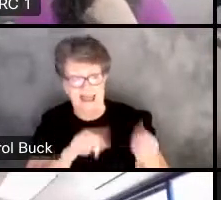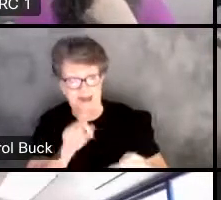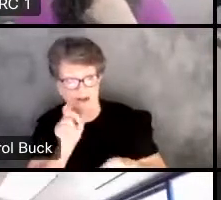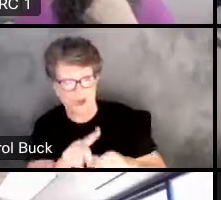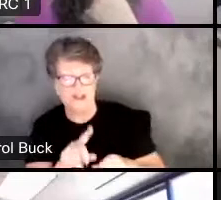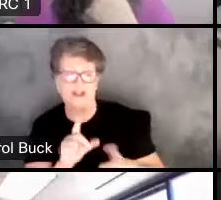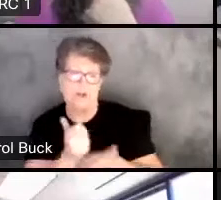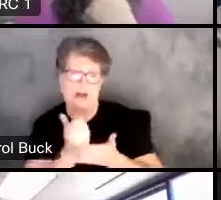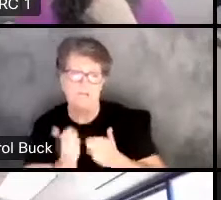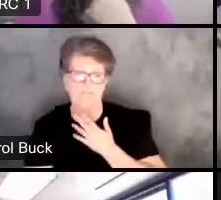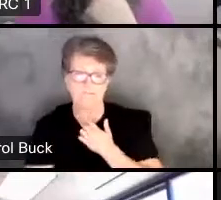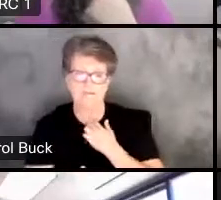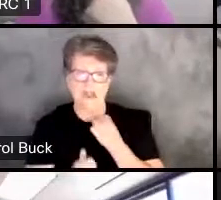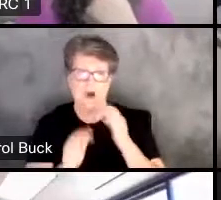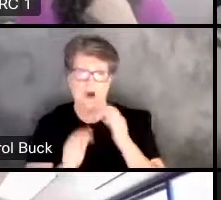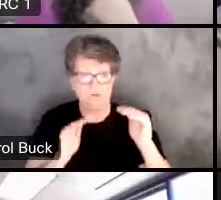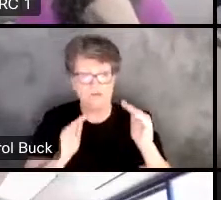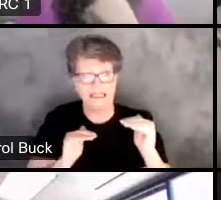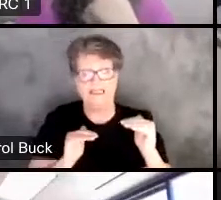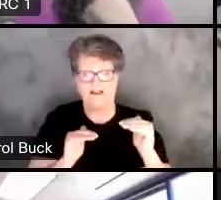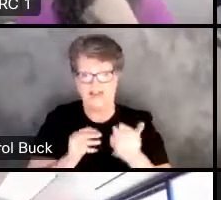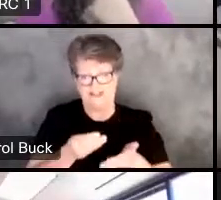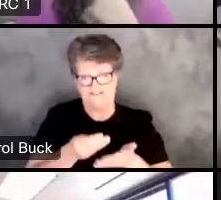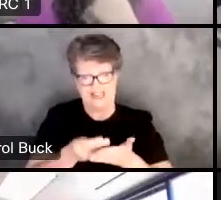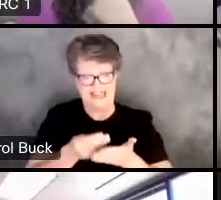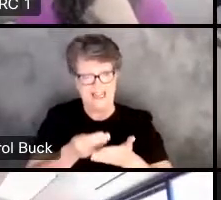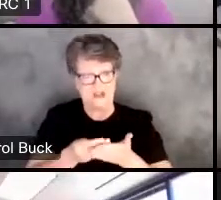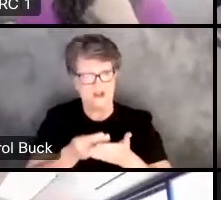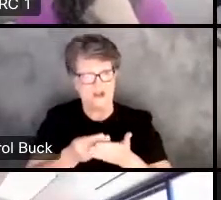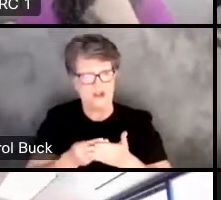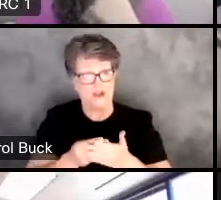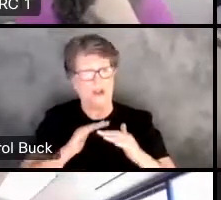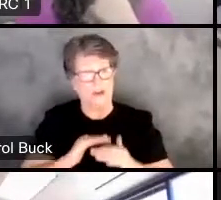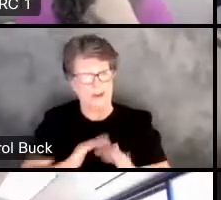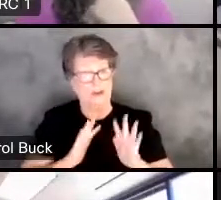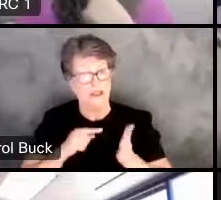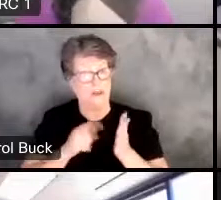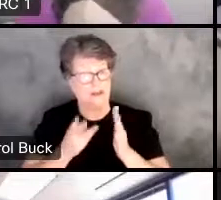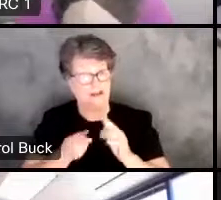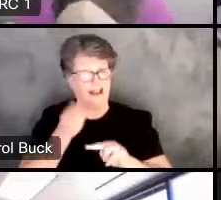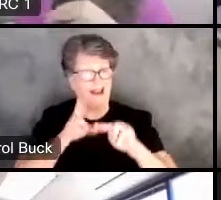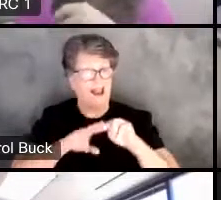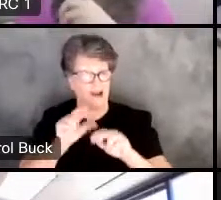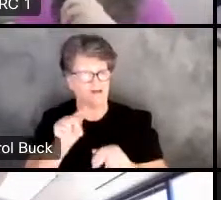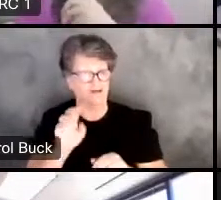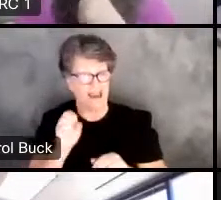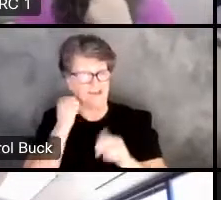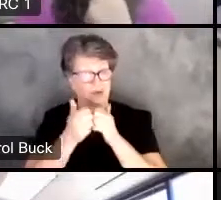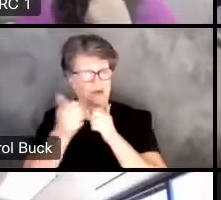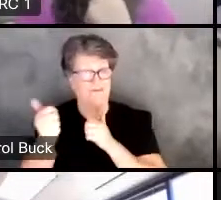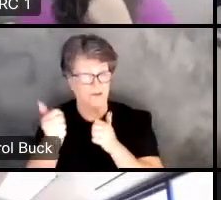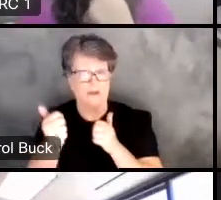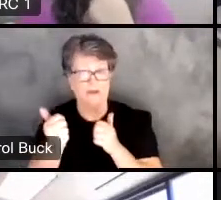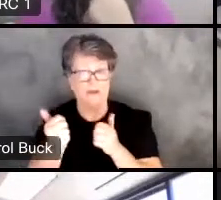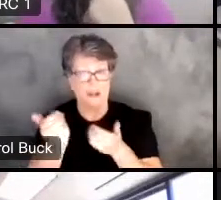that. Okay. Hopefully, if we can get that financial relief by being able to bill at a higher rate if we're doing virtual services